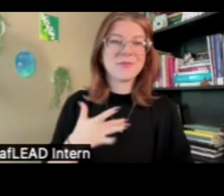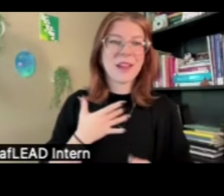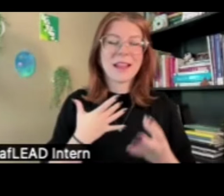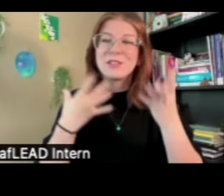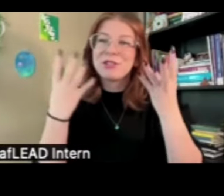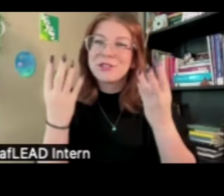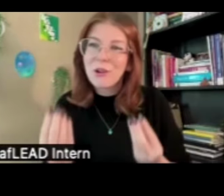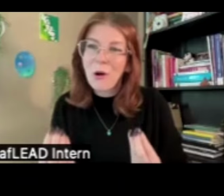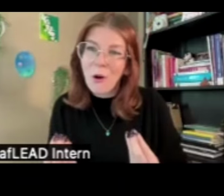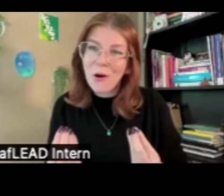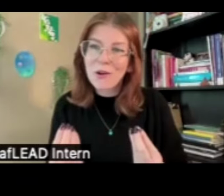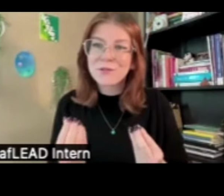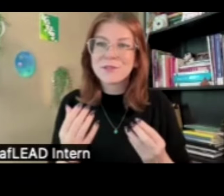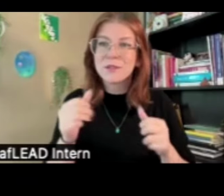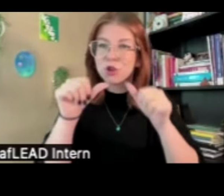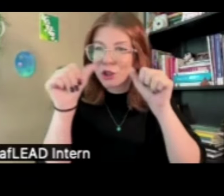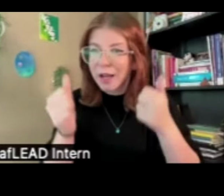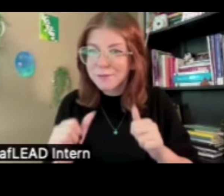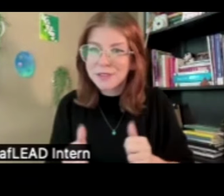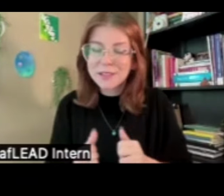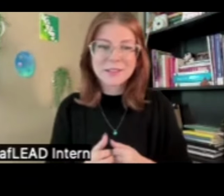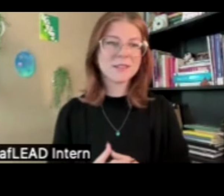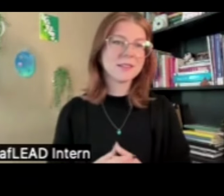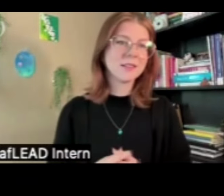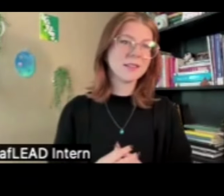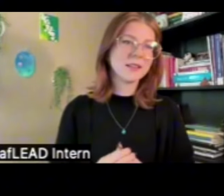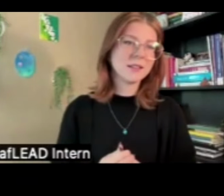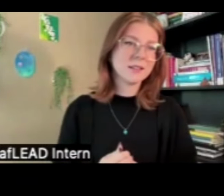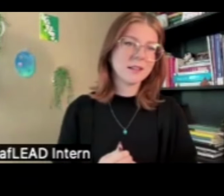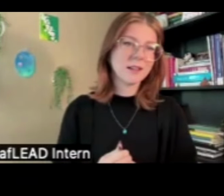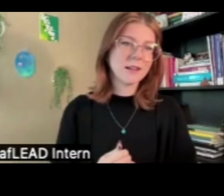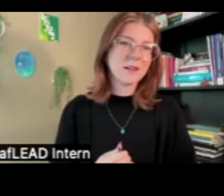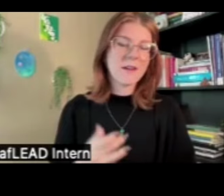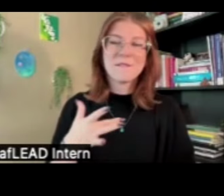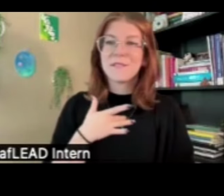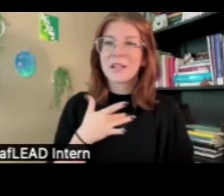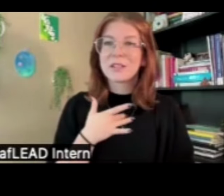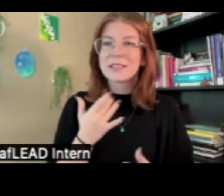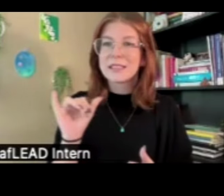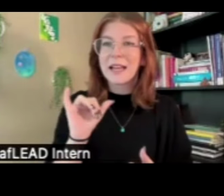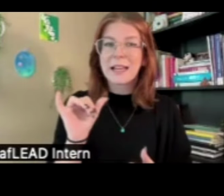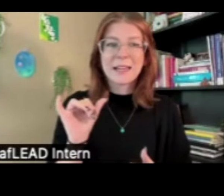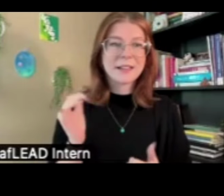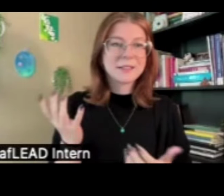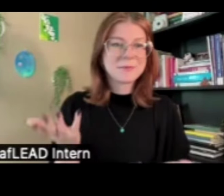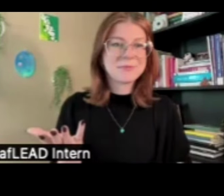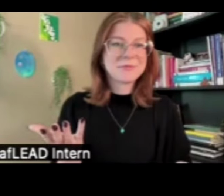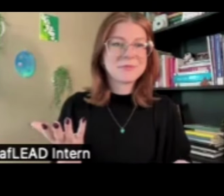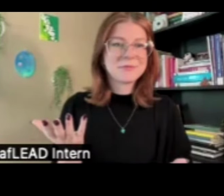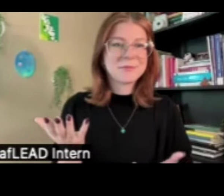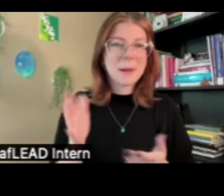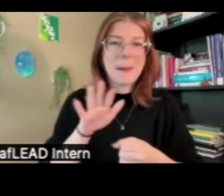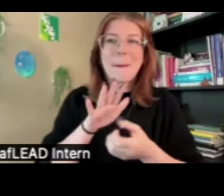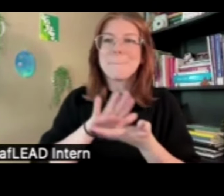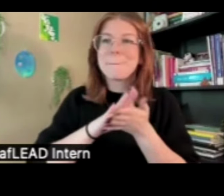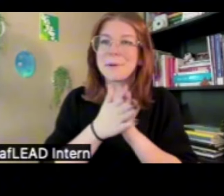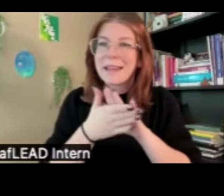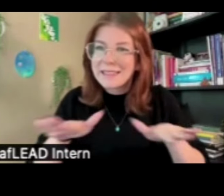can represent joy, or a soft shape to represent a feeling,